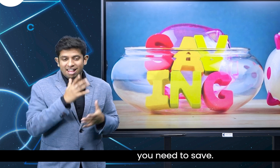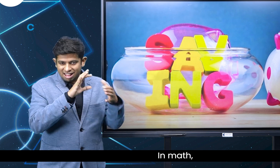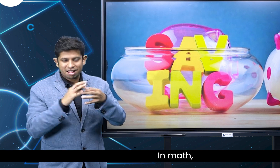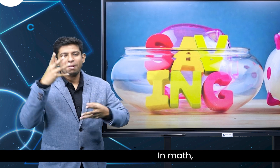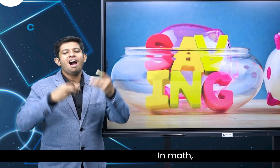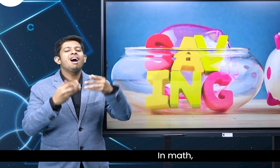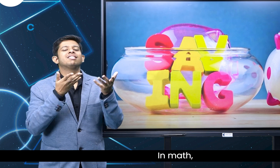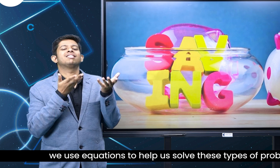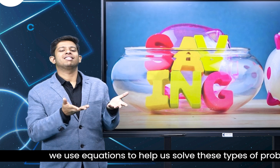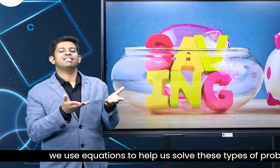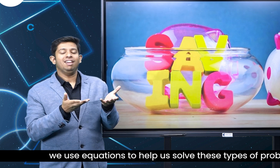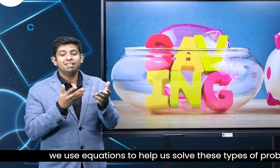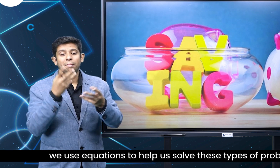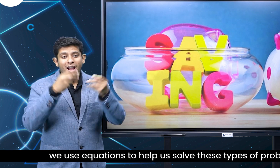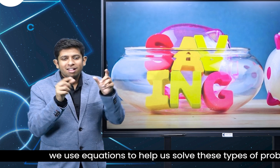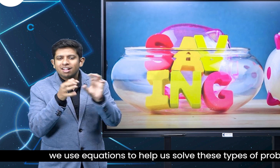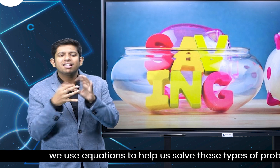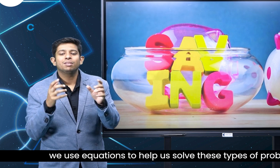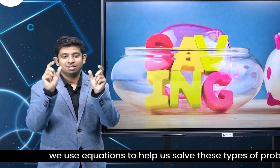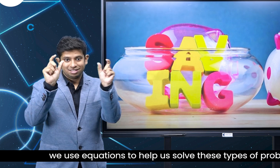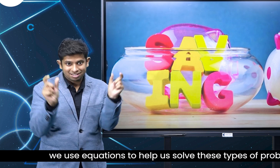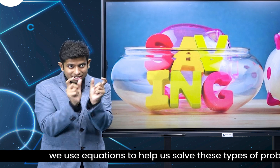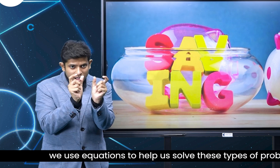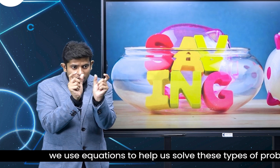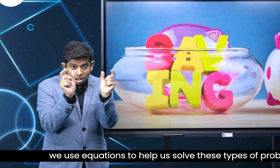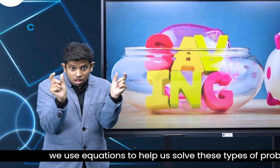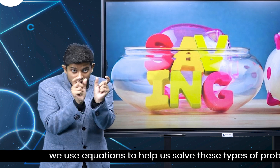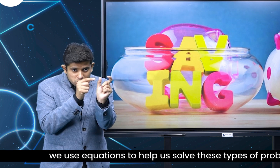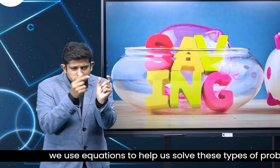In math, we use equations to help us solve these types of problems.